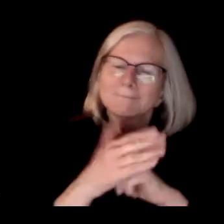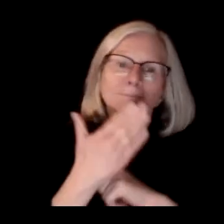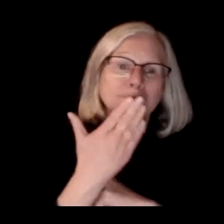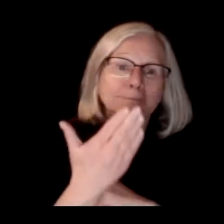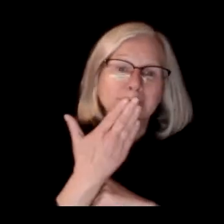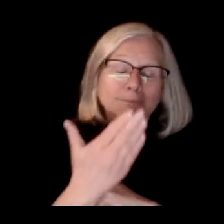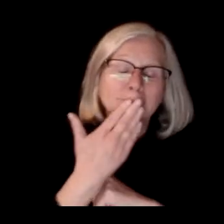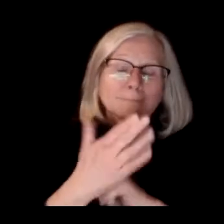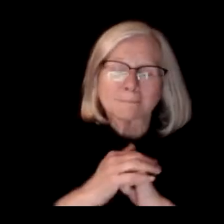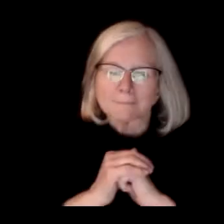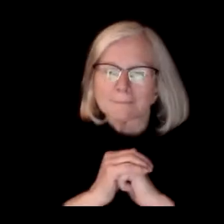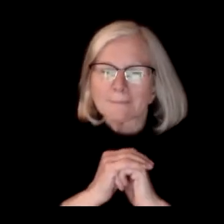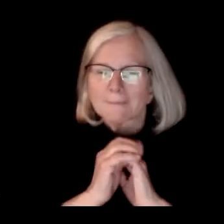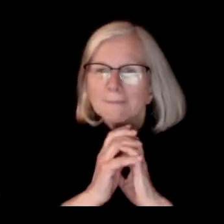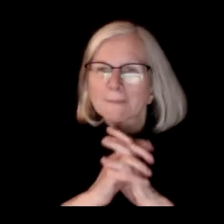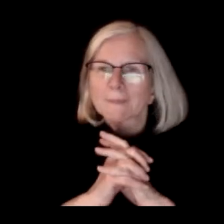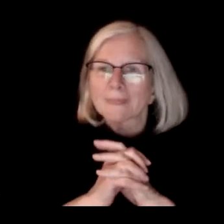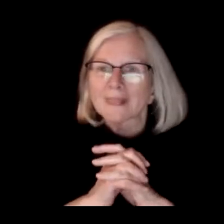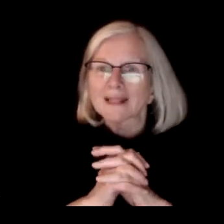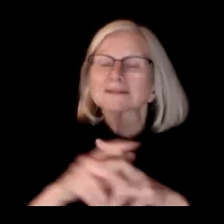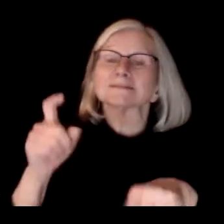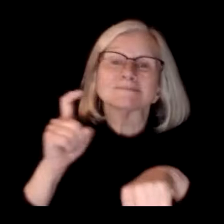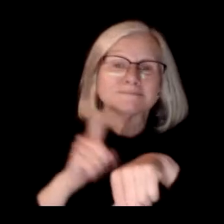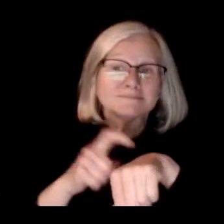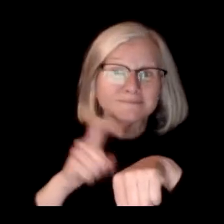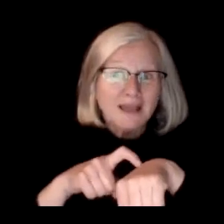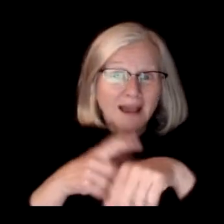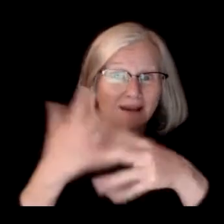All right, that is all the time we have for this afternoon. We invite any